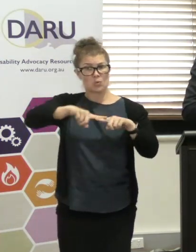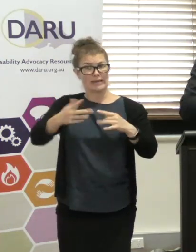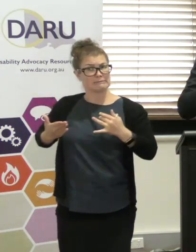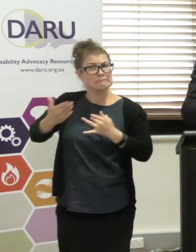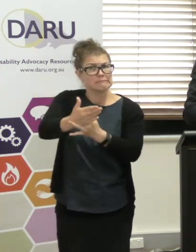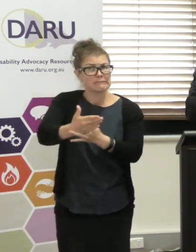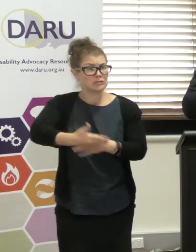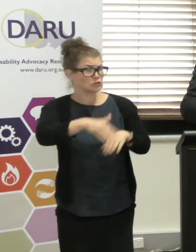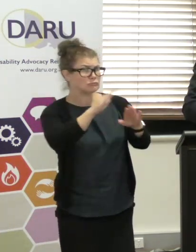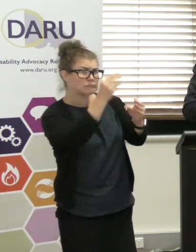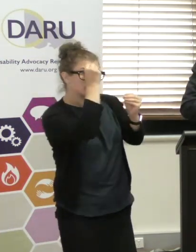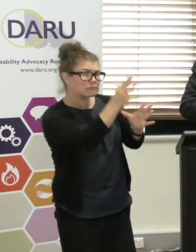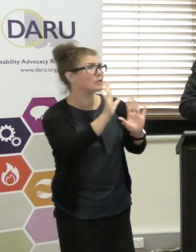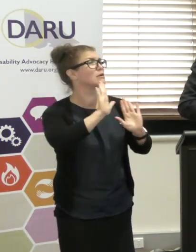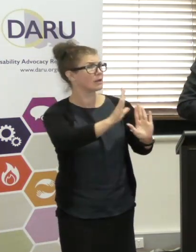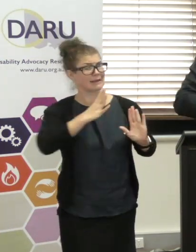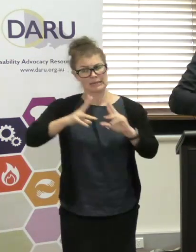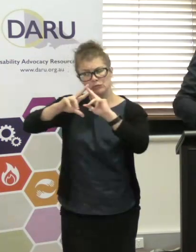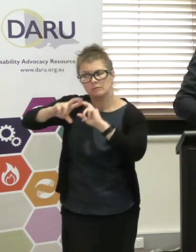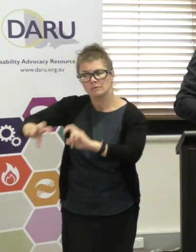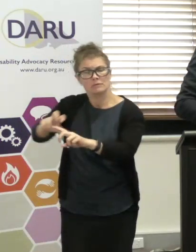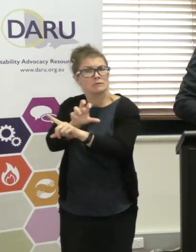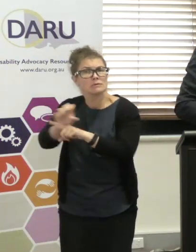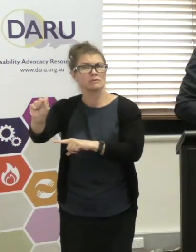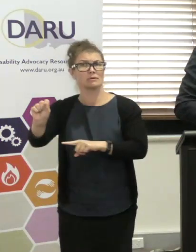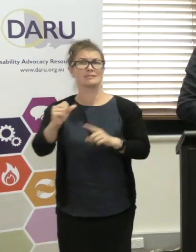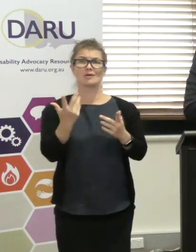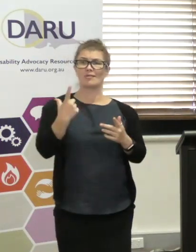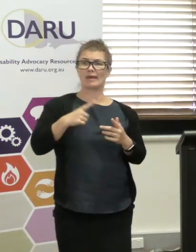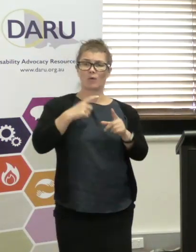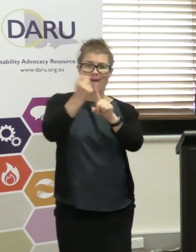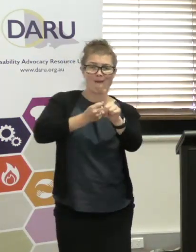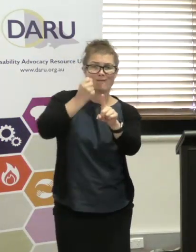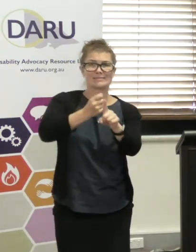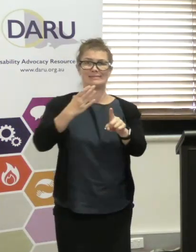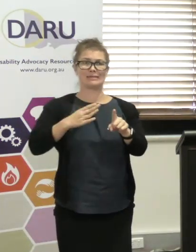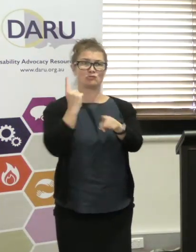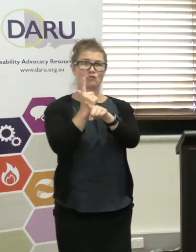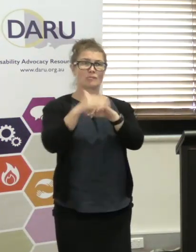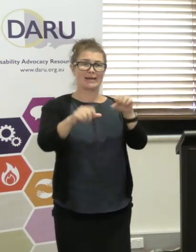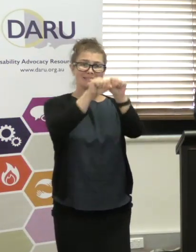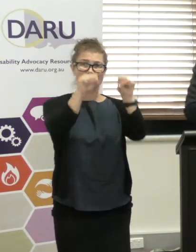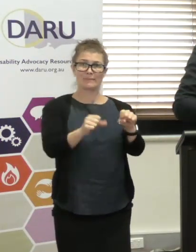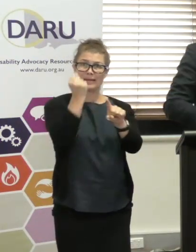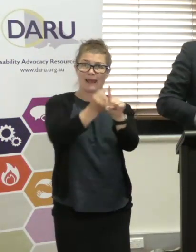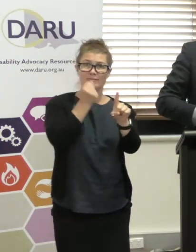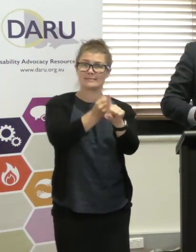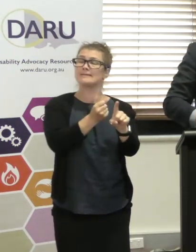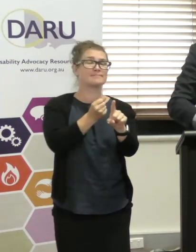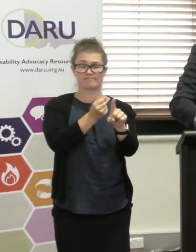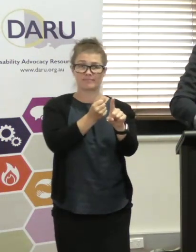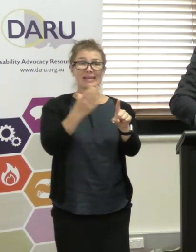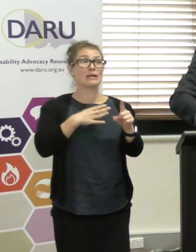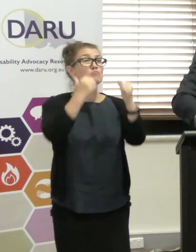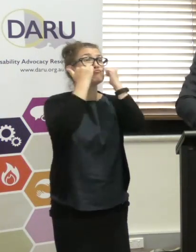That's where we're kind of going to get our sort of advocacy efforts when we talk about systemic advocacy. We've got to move it from needing to prove this into actually how